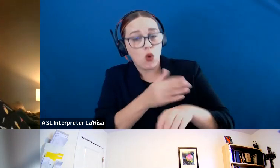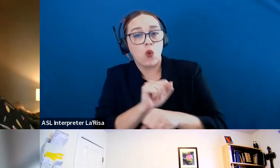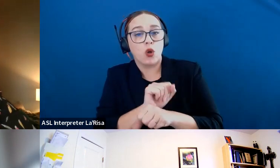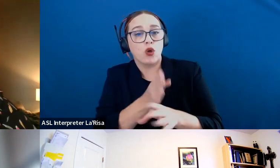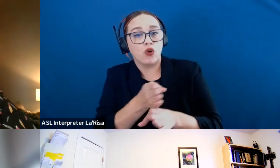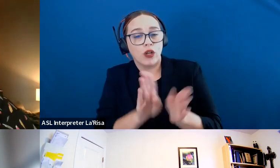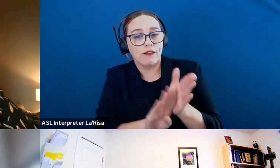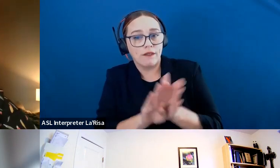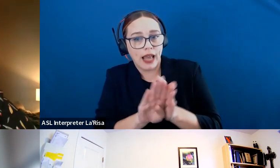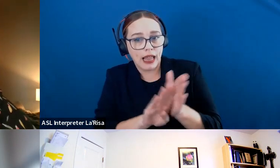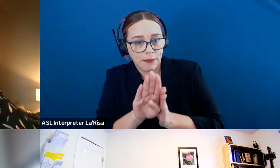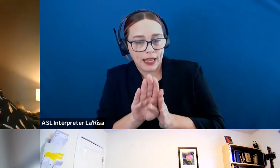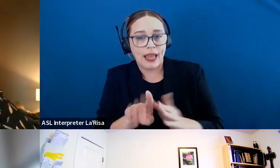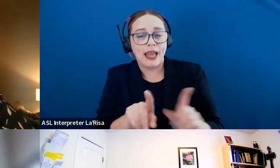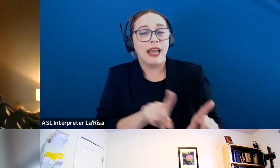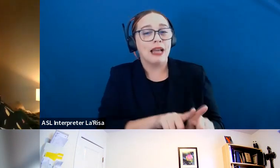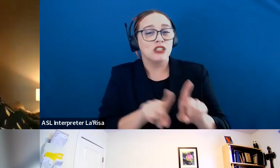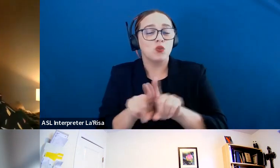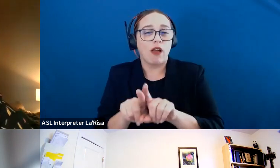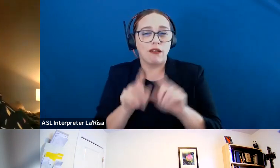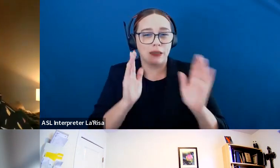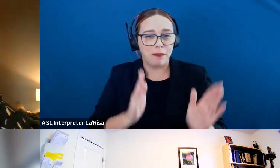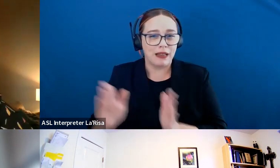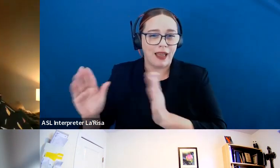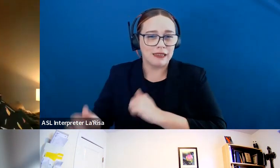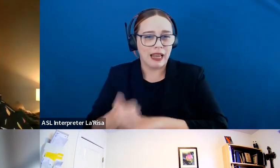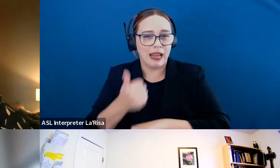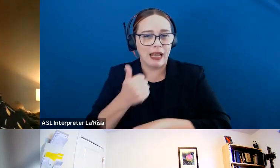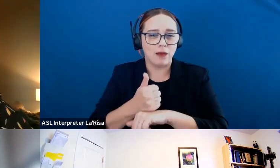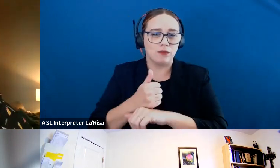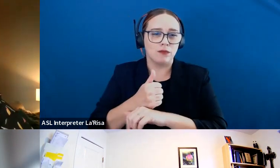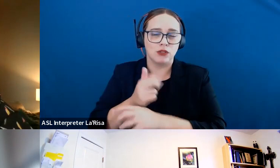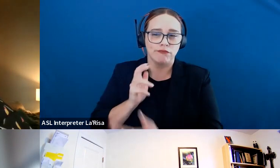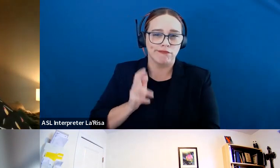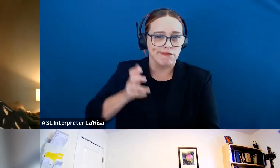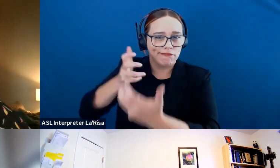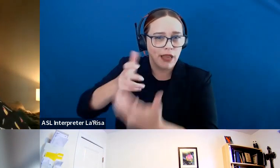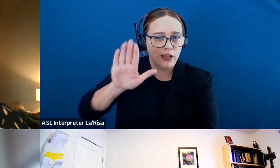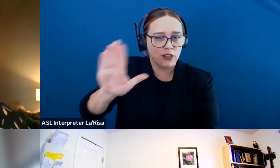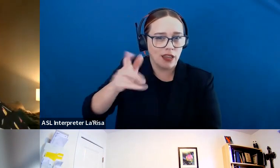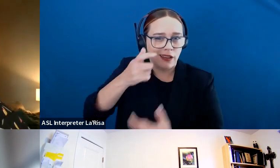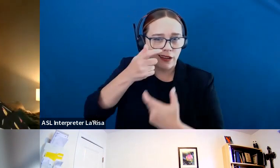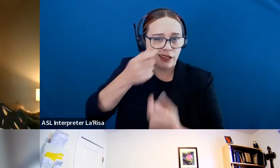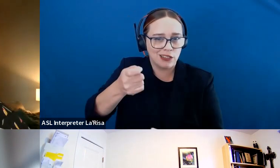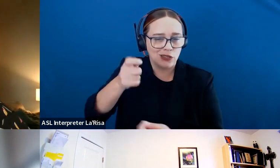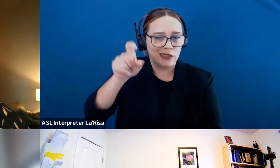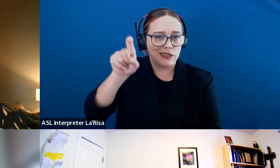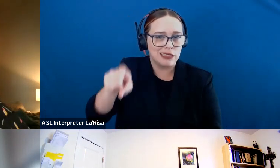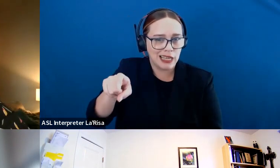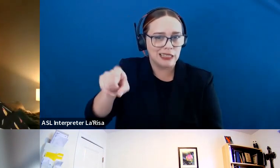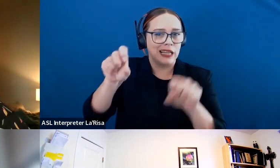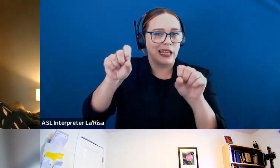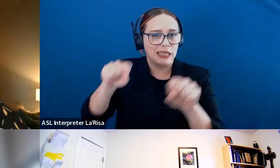plans that reflect consumers' needs, interests, and capabilities. And so I would think from this that this is